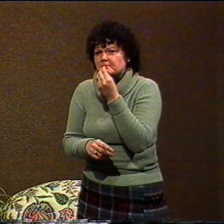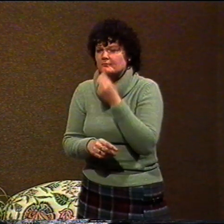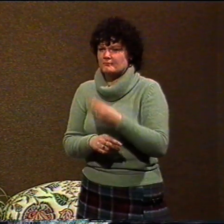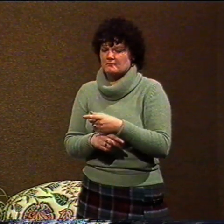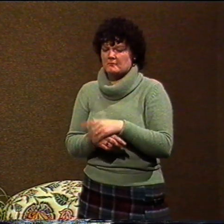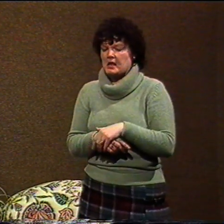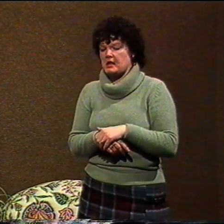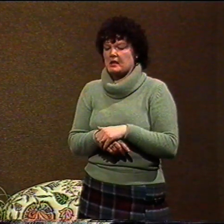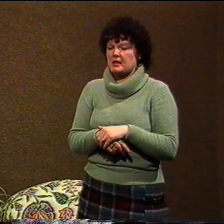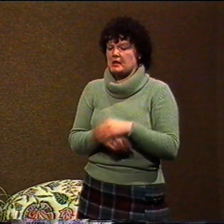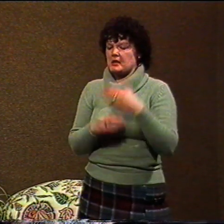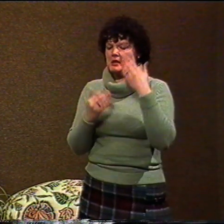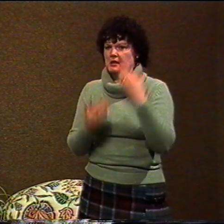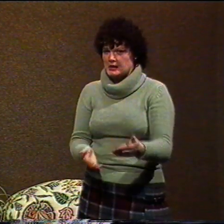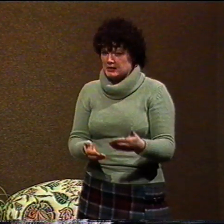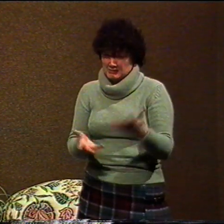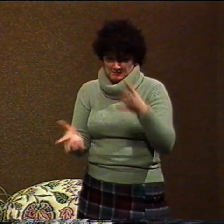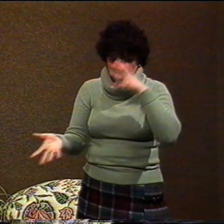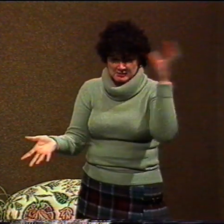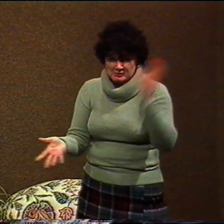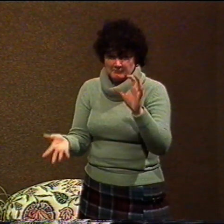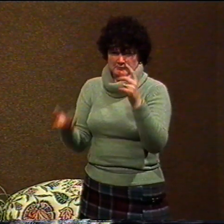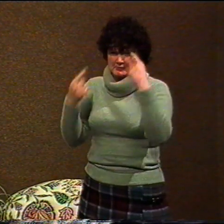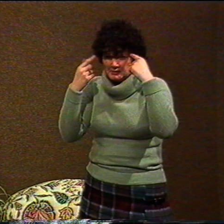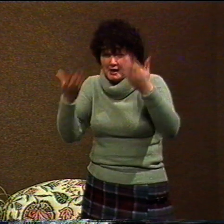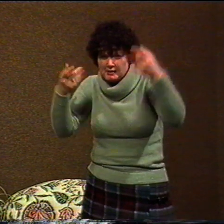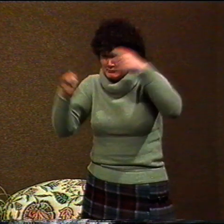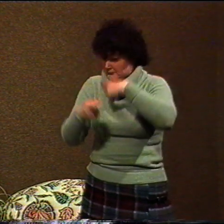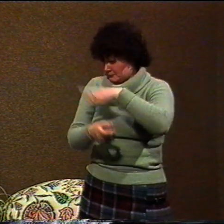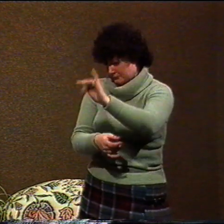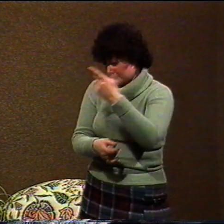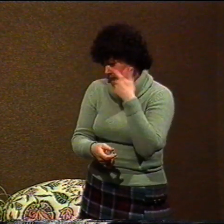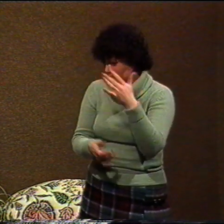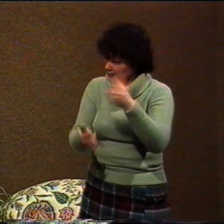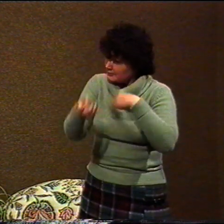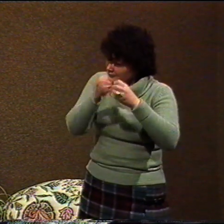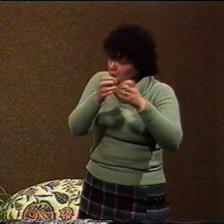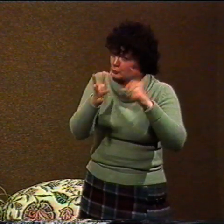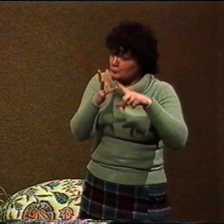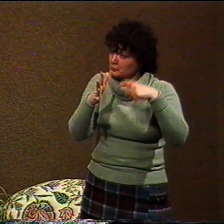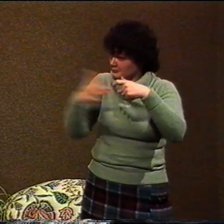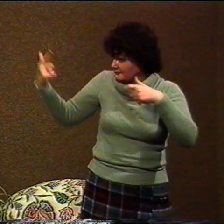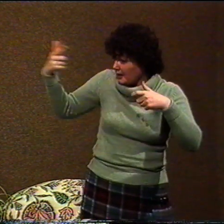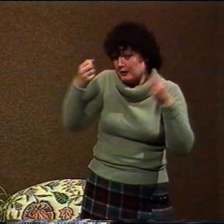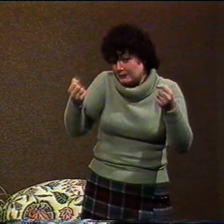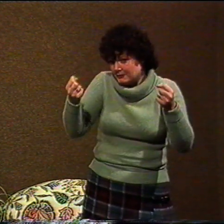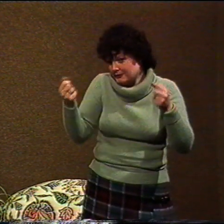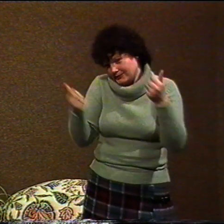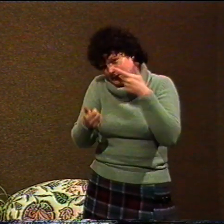eat?" He said, "I don't know. Fish and chips, Chinese, something light." I said, "That's not nice. I must cook something. They're driving a